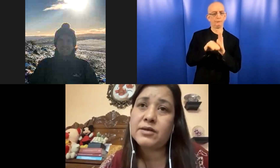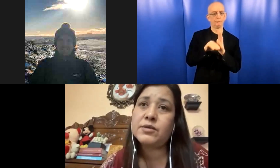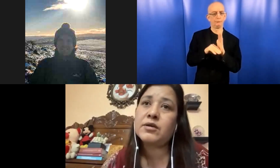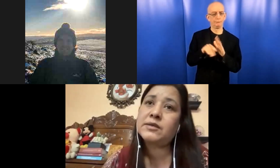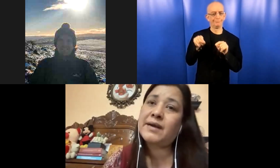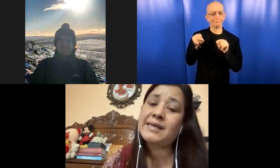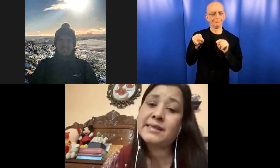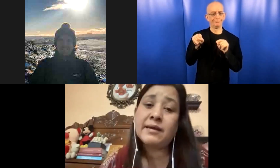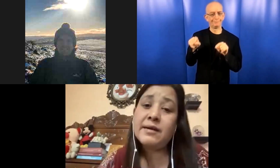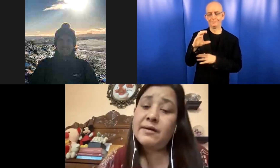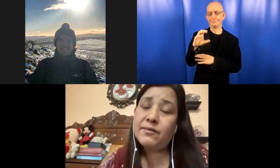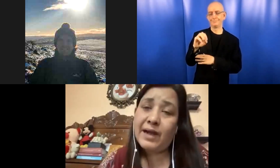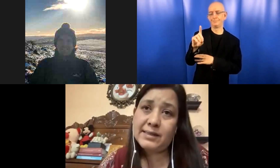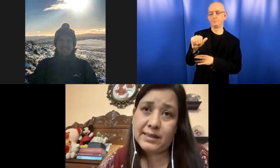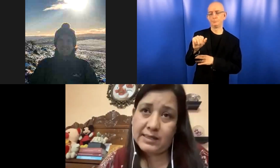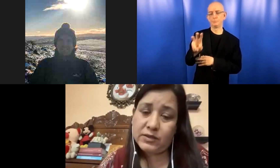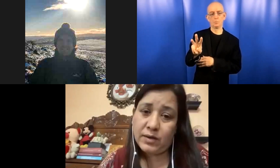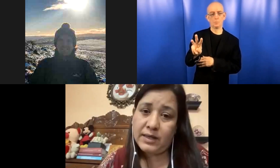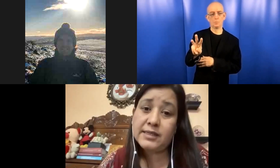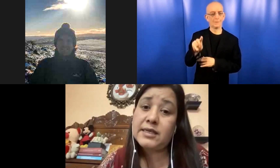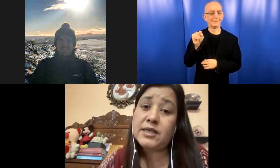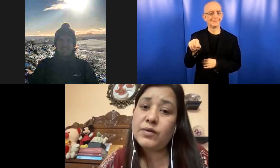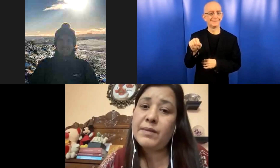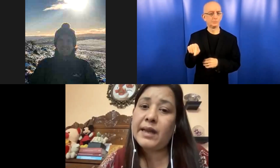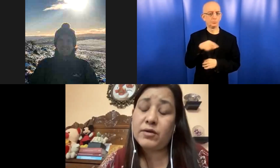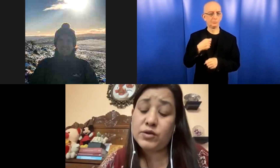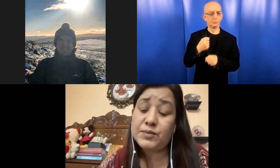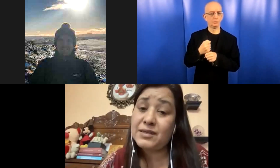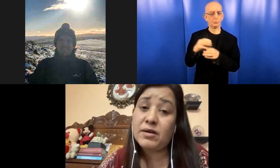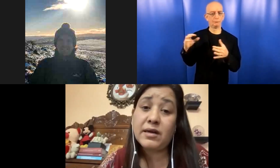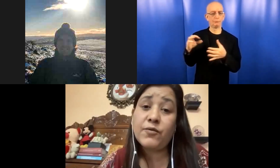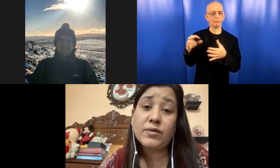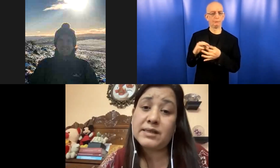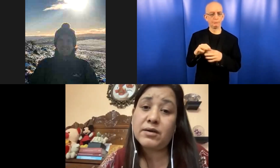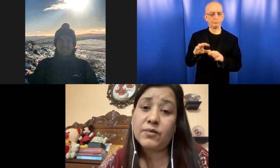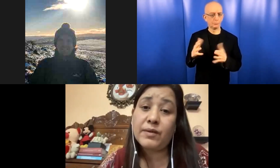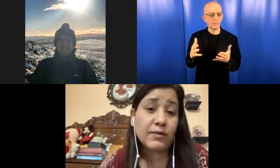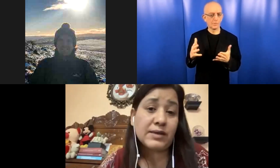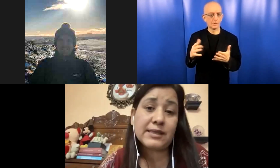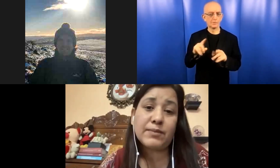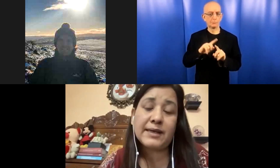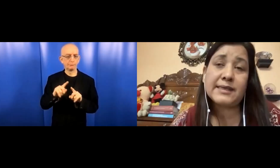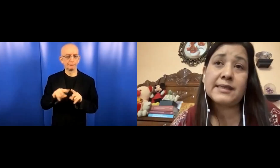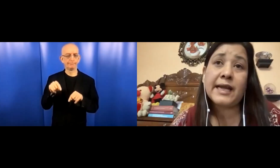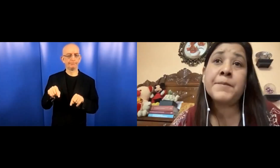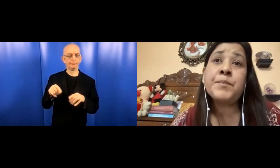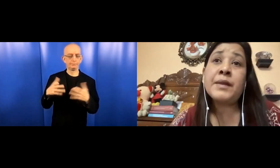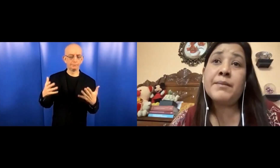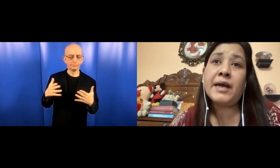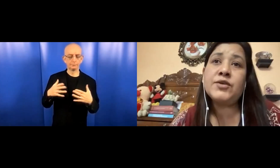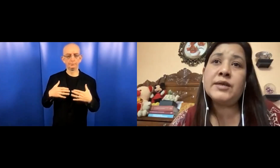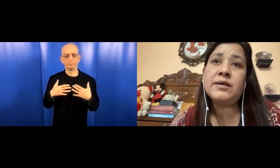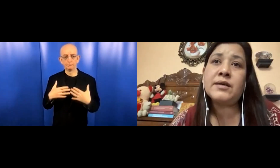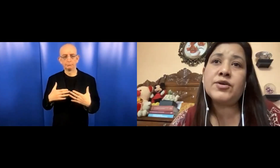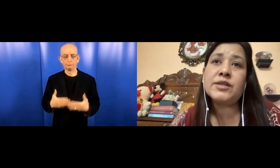and reproductive rights and violence against indigenous women, and also particularly focusing on women with disabilities. And